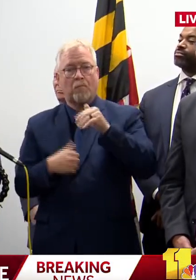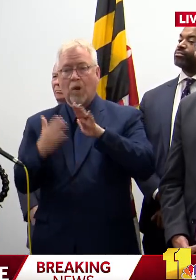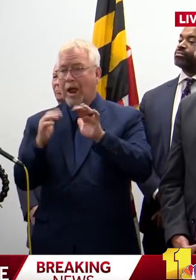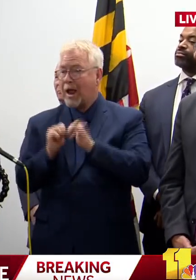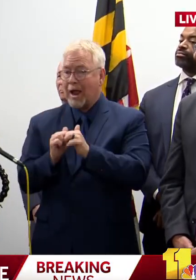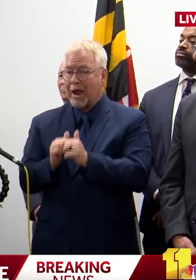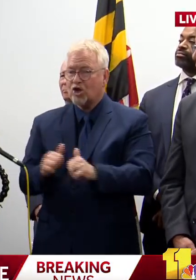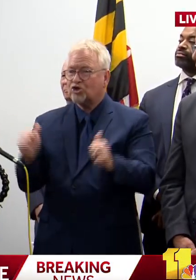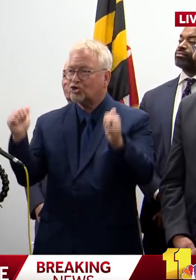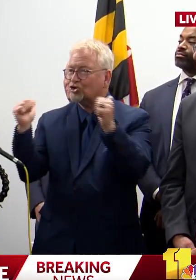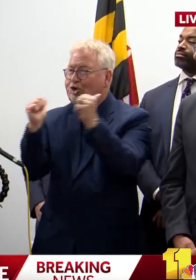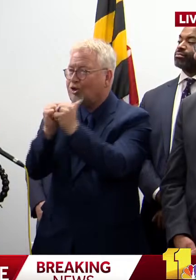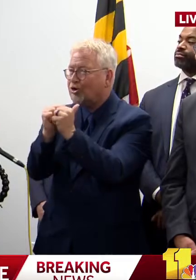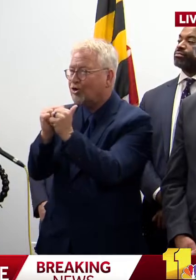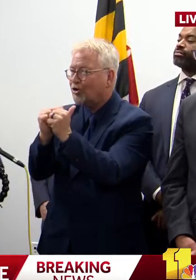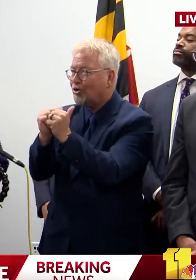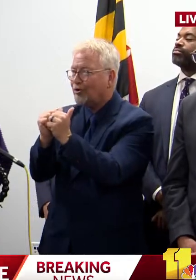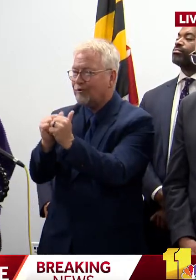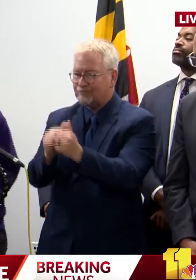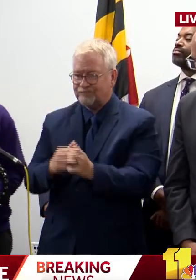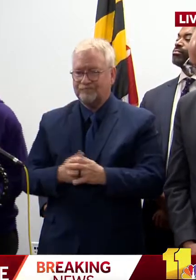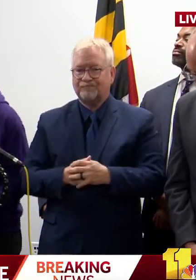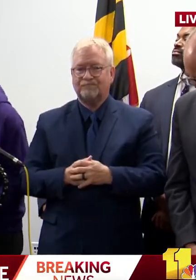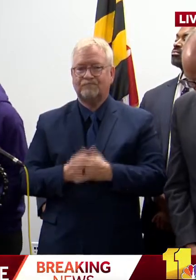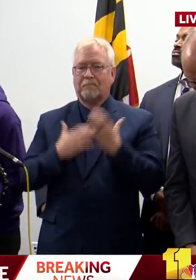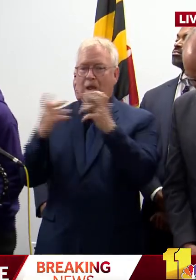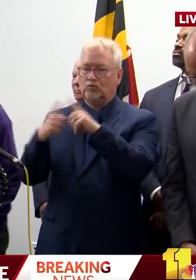together. Thank you, and I'll turn it back over to the governor.